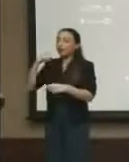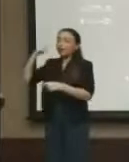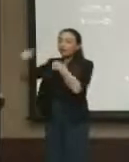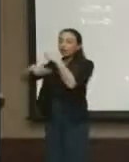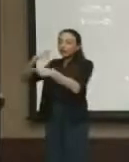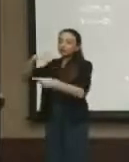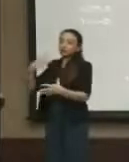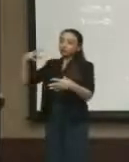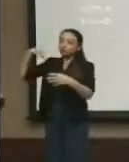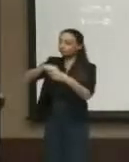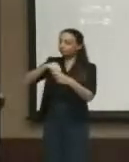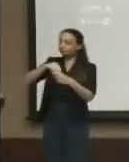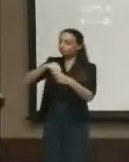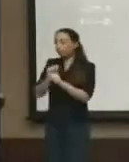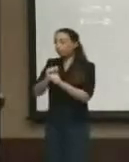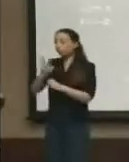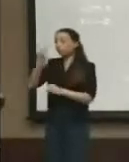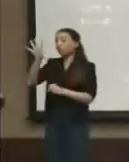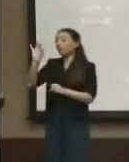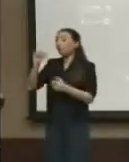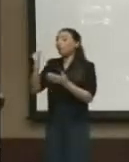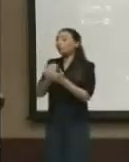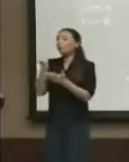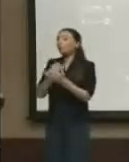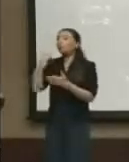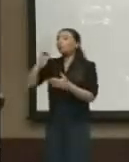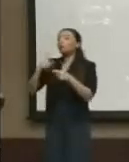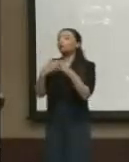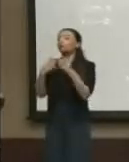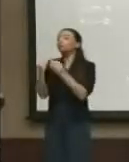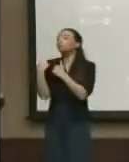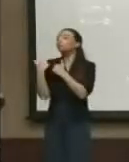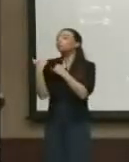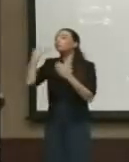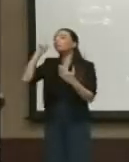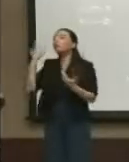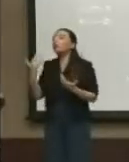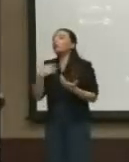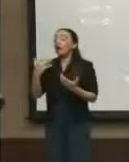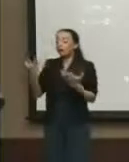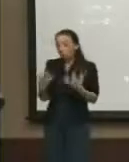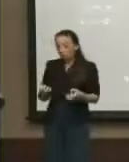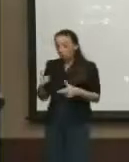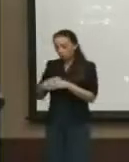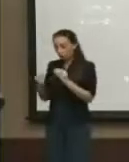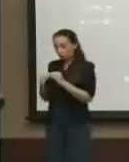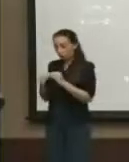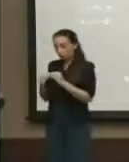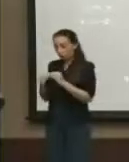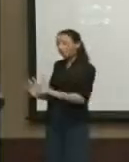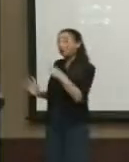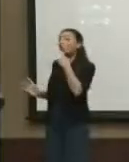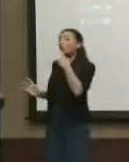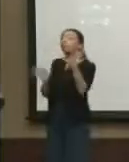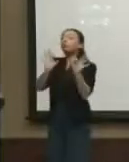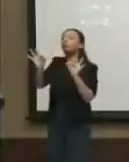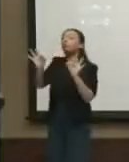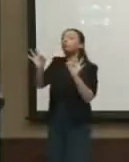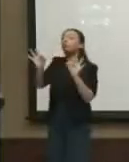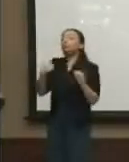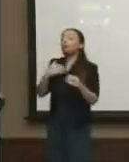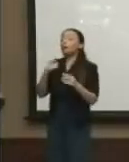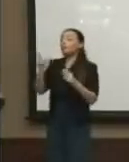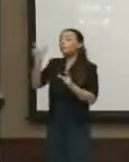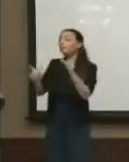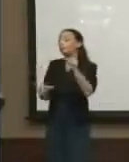help of industry to understand what are the job roles in which they are looking at hiring people with abilities. I will not say disabilities,